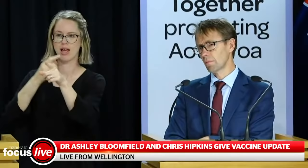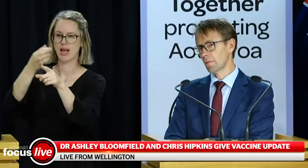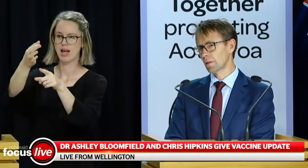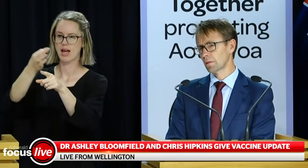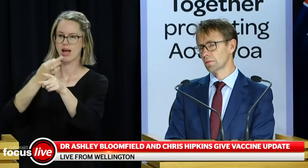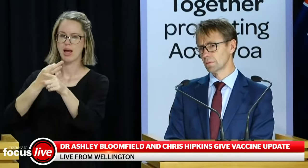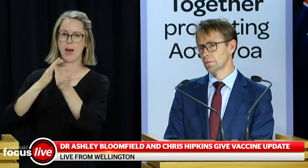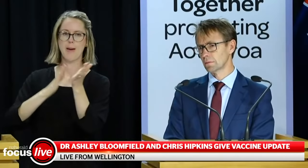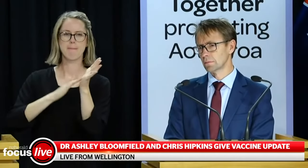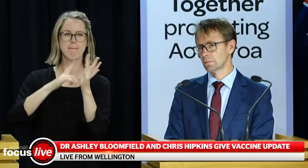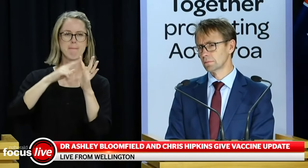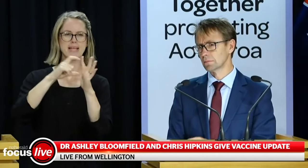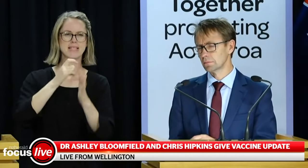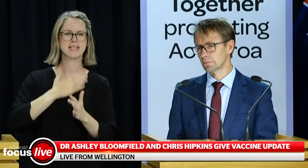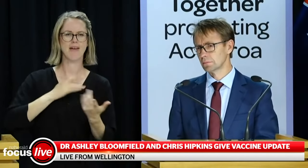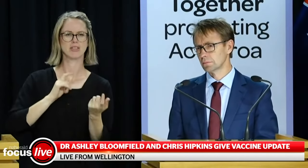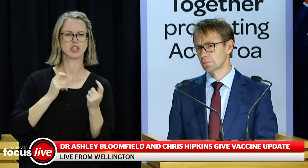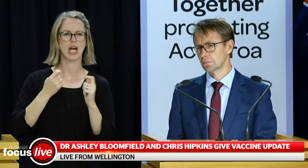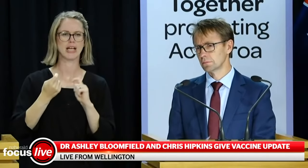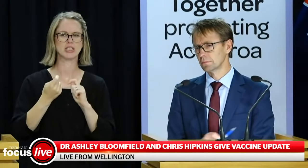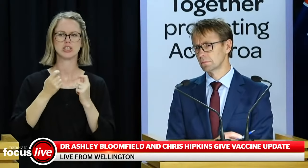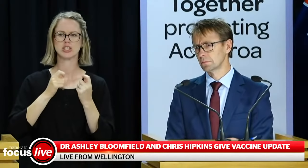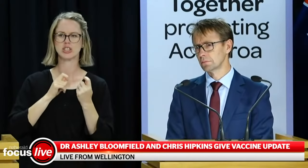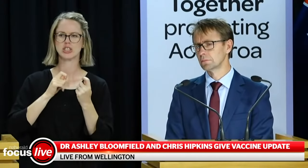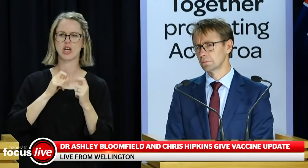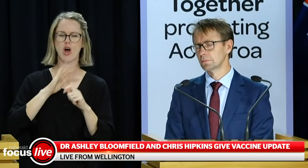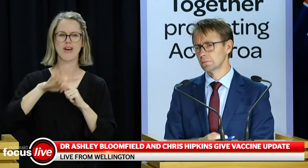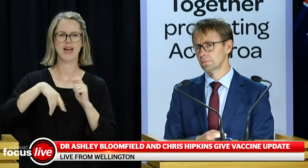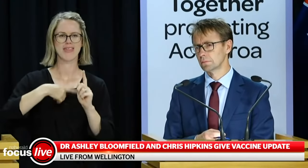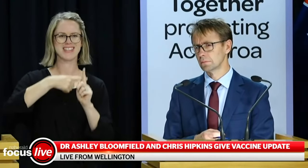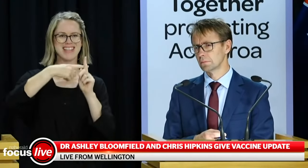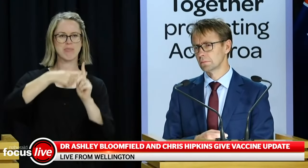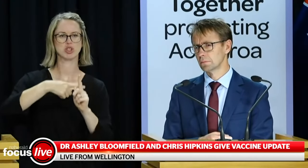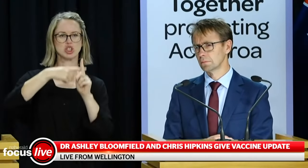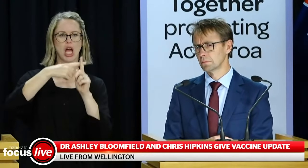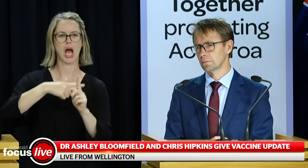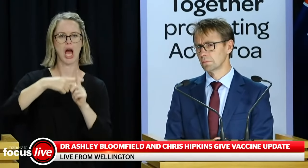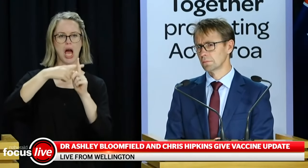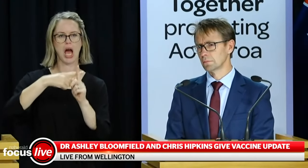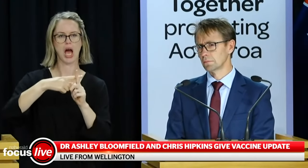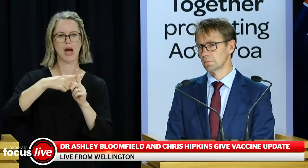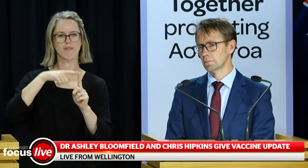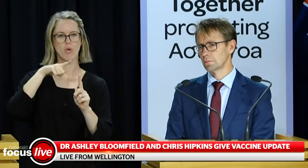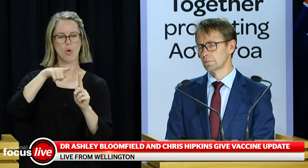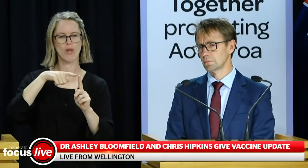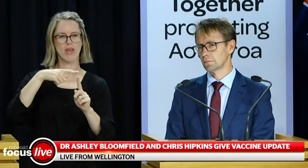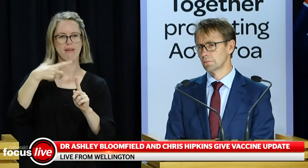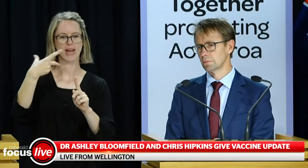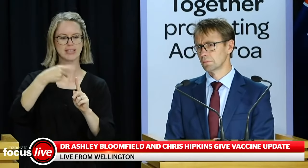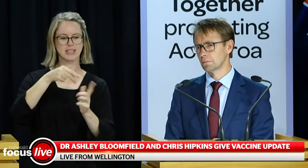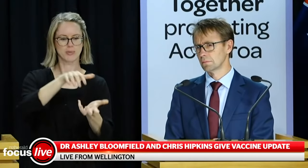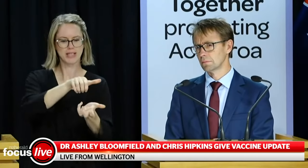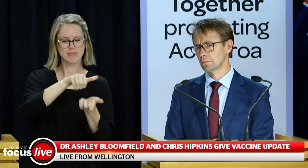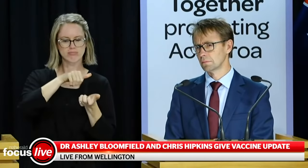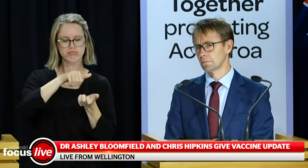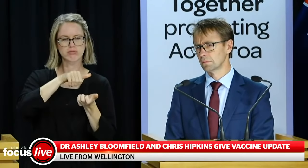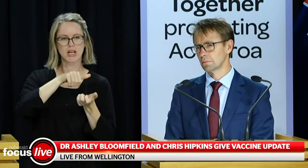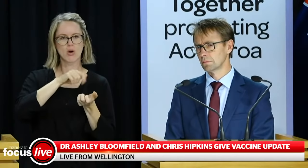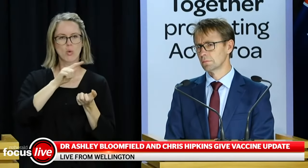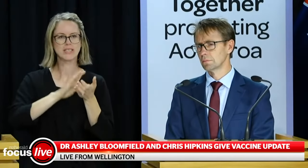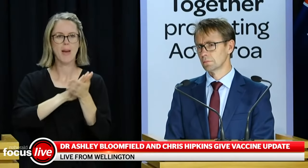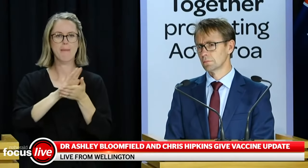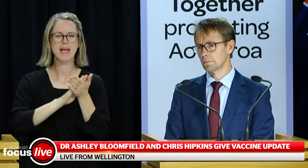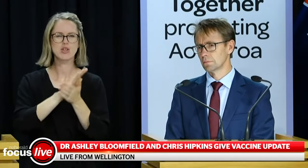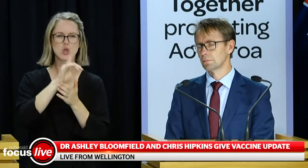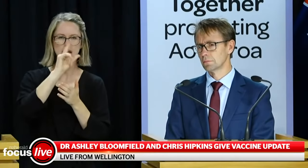the MedSafe changes around the temperature that they can be stored at, that approval, what does that mean in terms of being able to set up